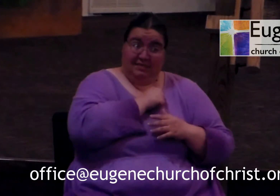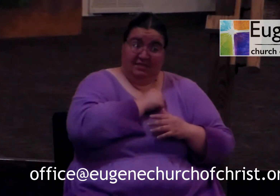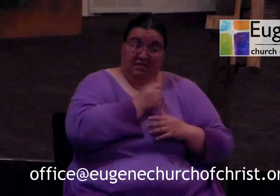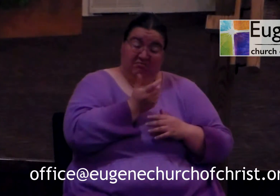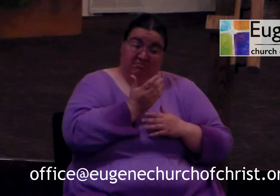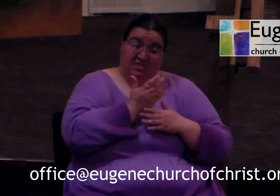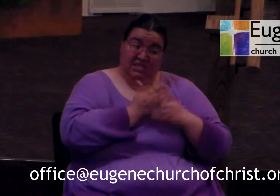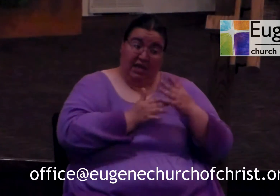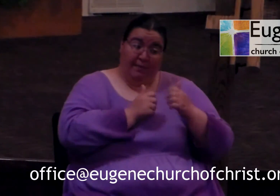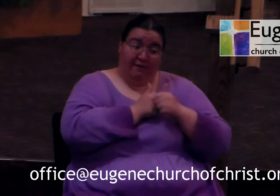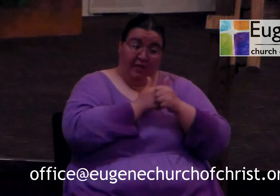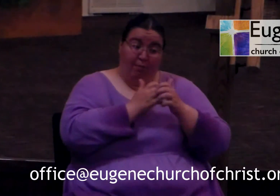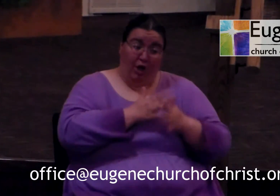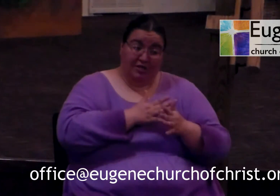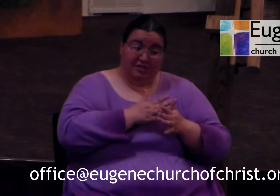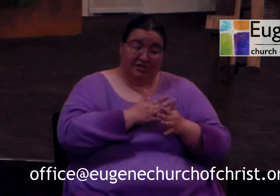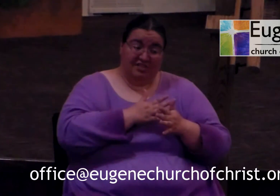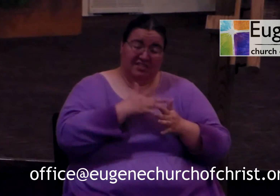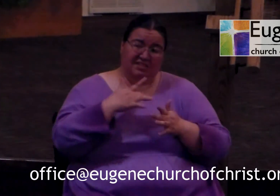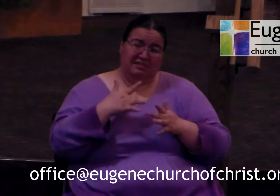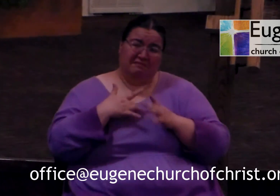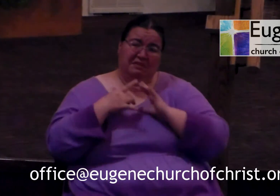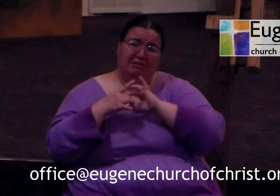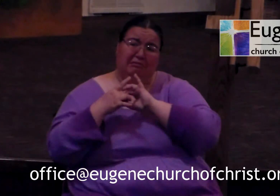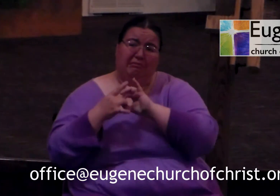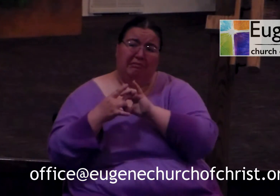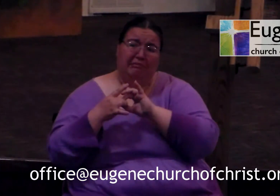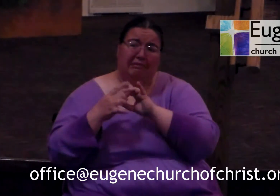and hate how this turned out, and others who think we're rid of him.